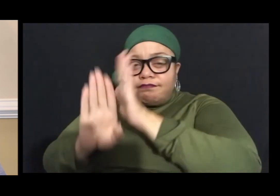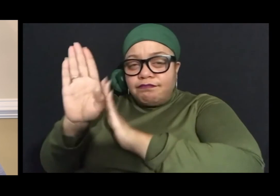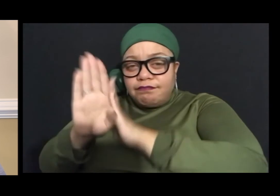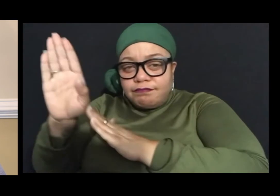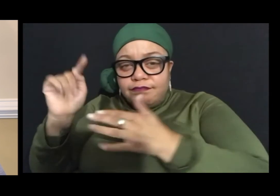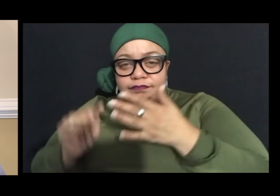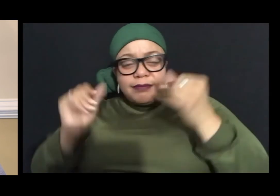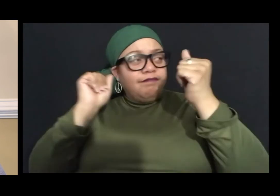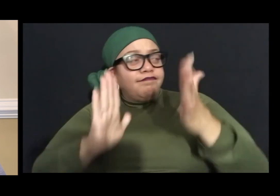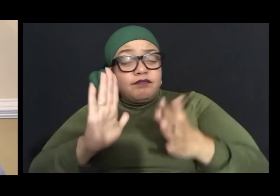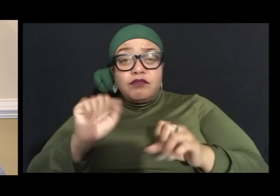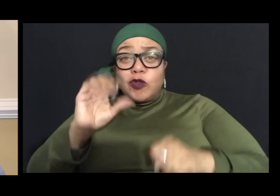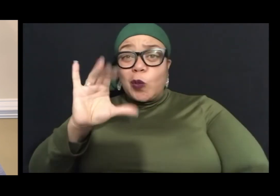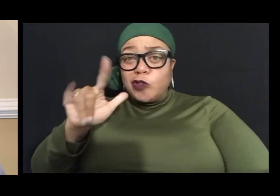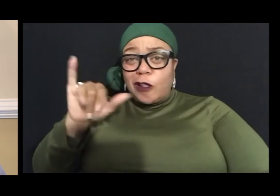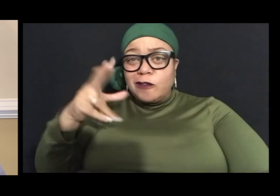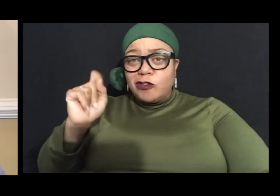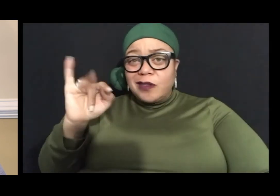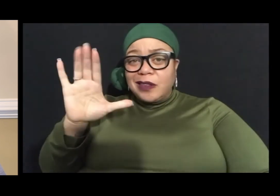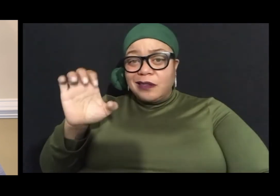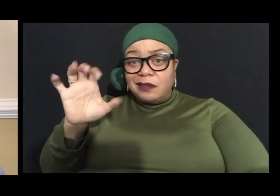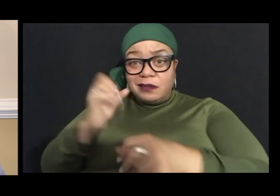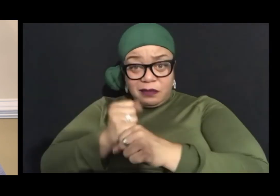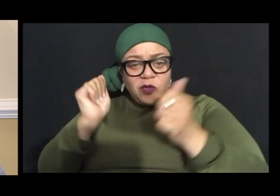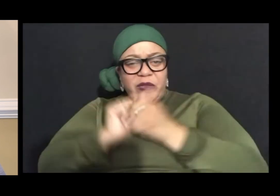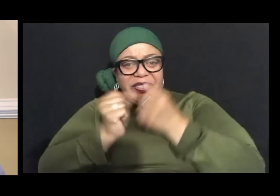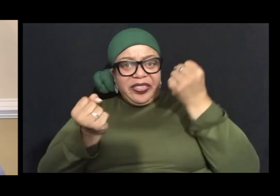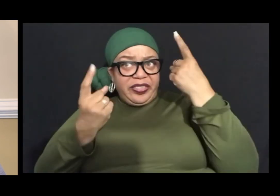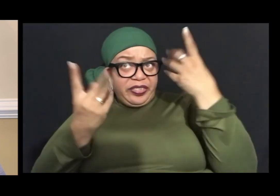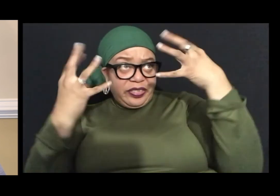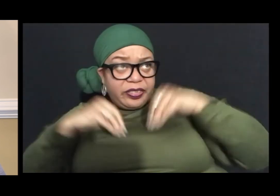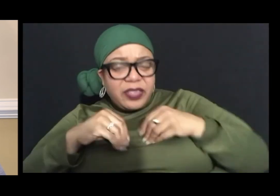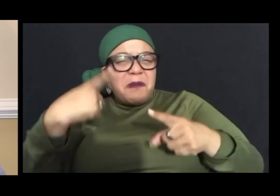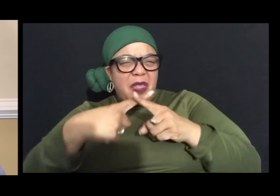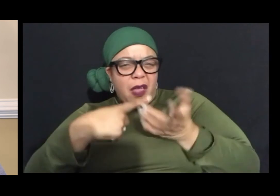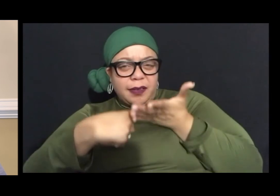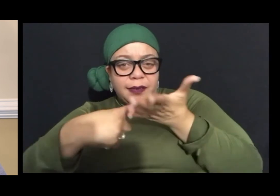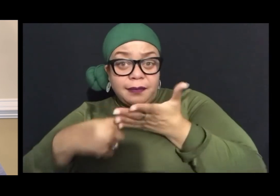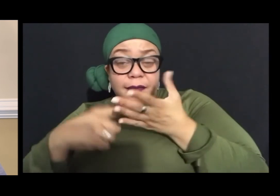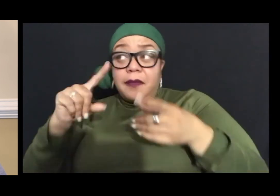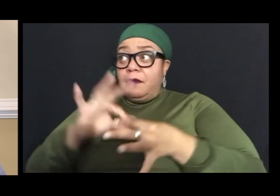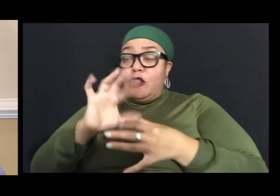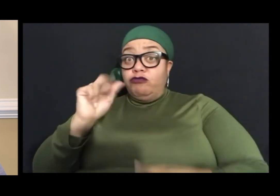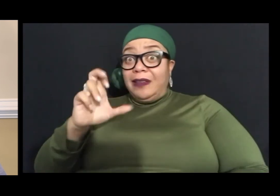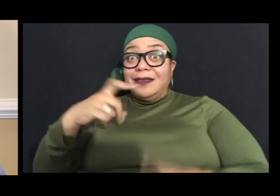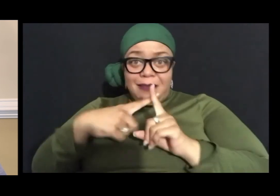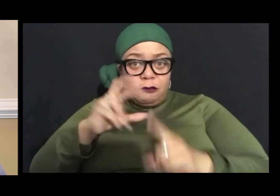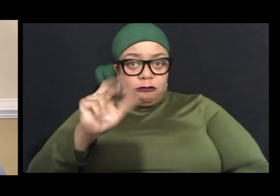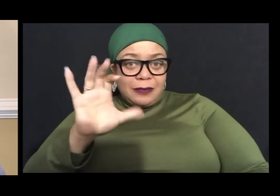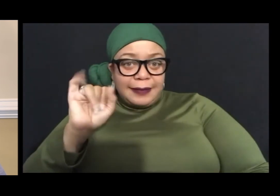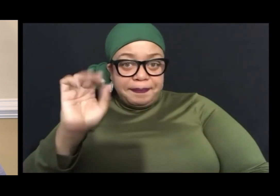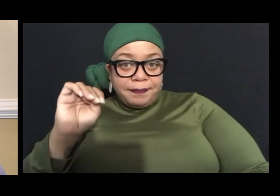social justice with an understanding and conversation about race and racism. We need to ask the